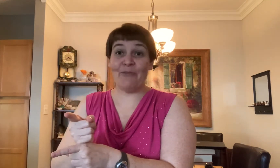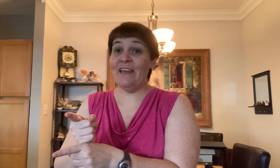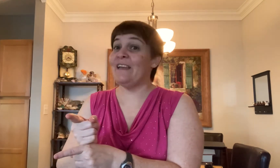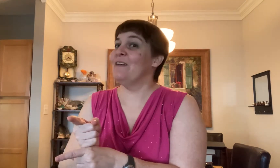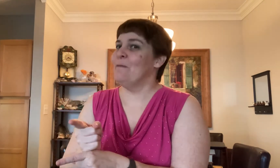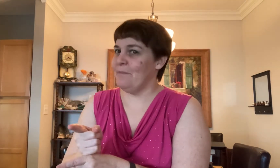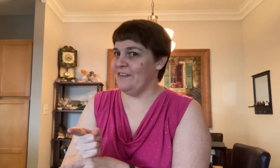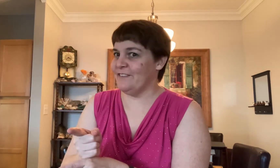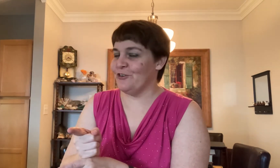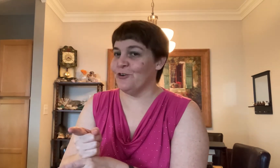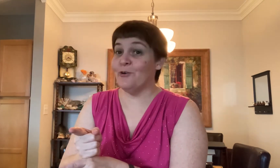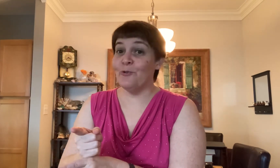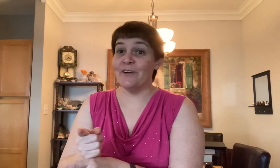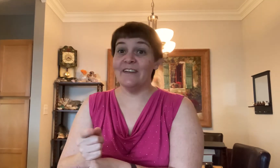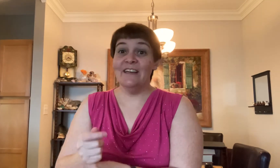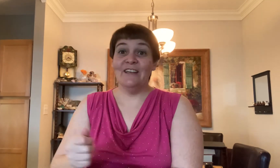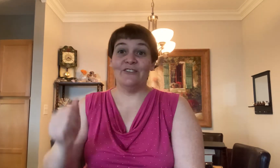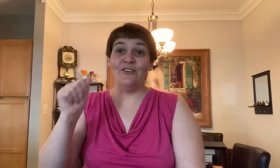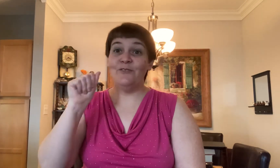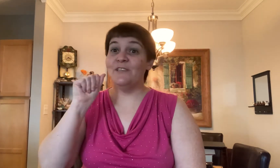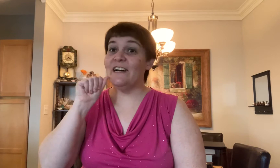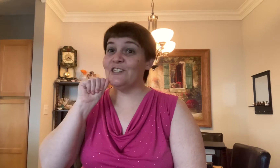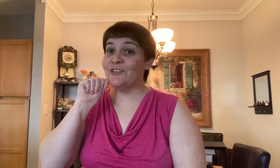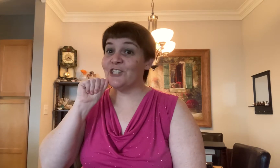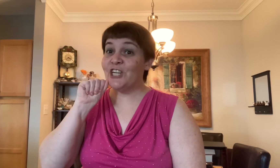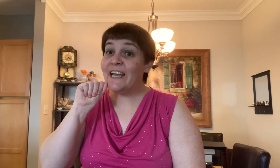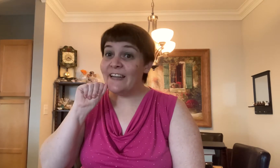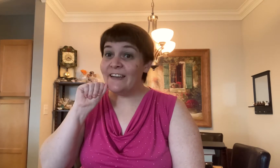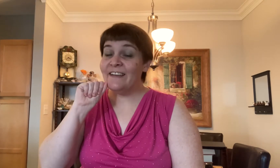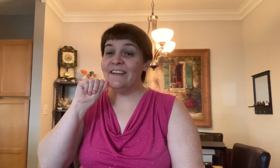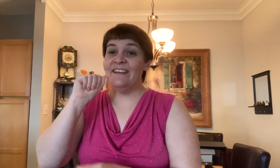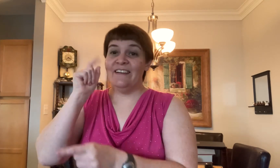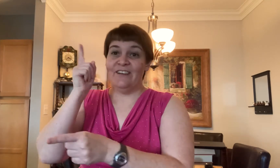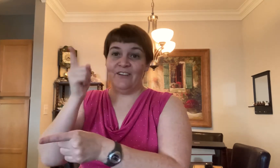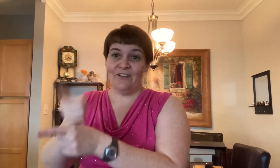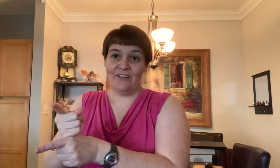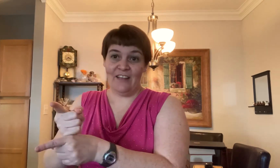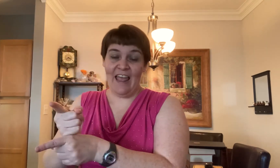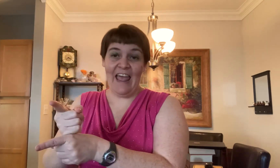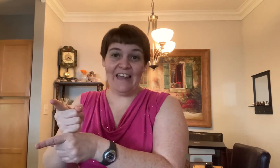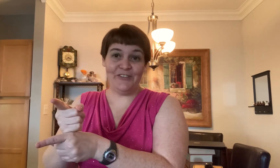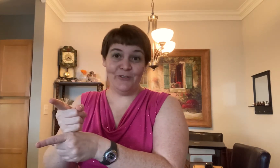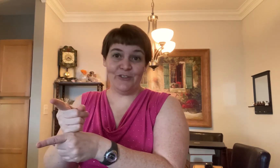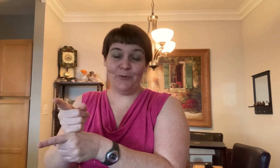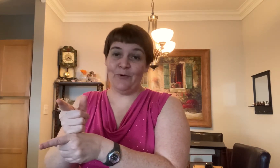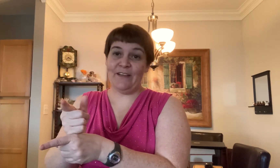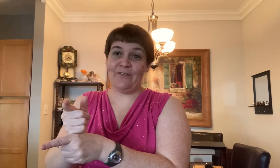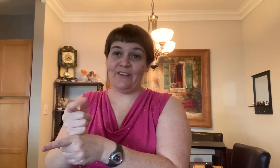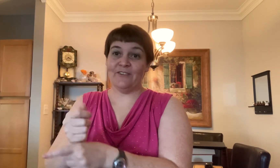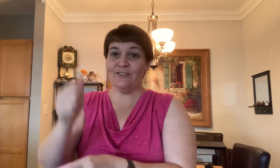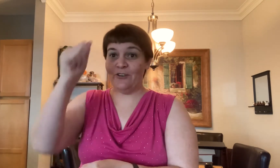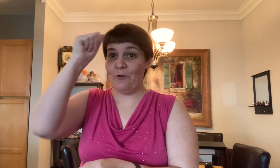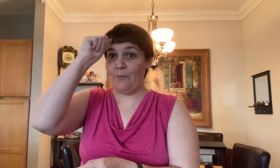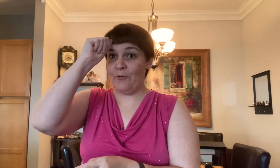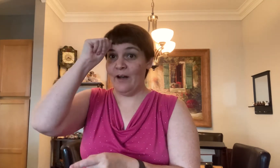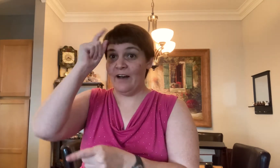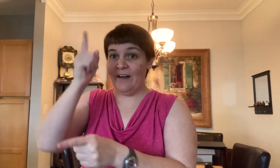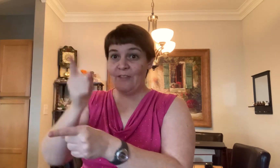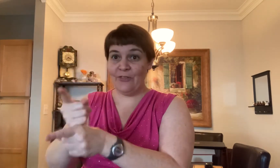thing, but it's a girl word. So you touch your chin and do the two pointing fingers. So